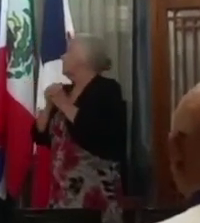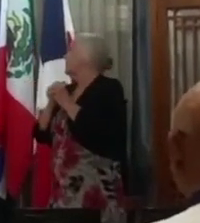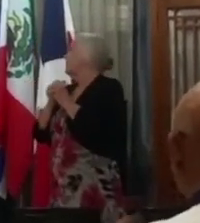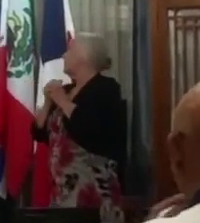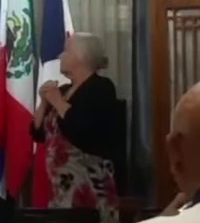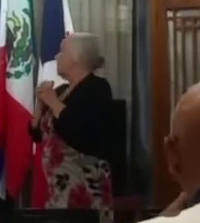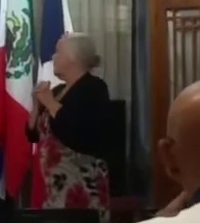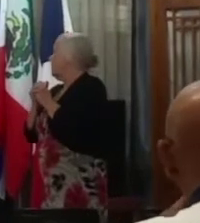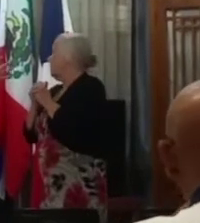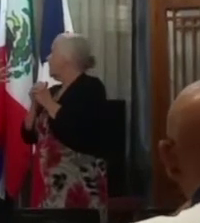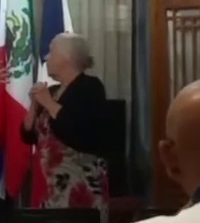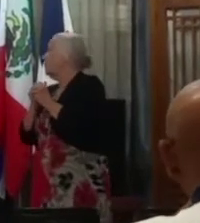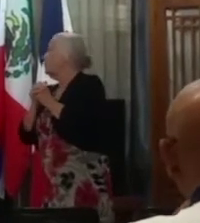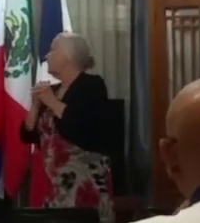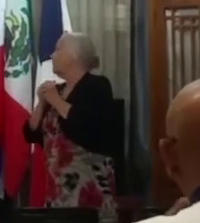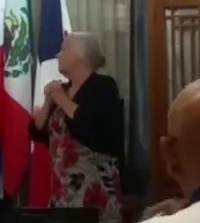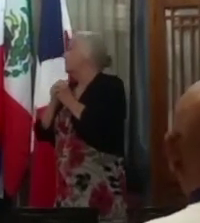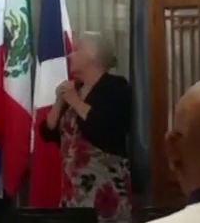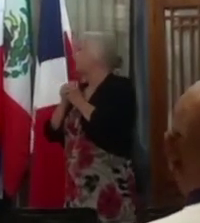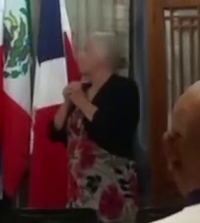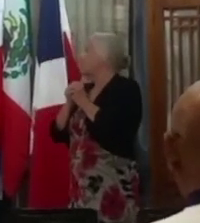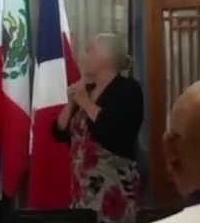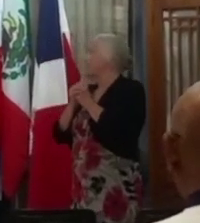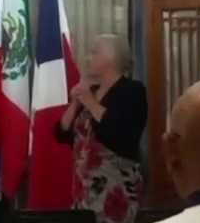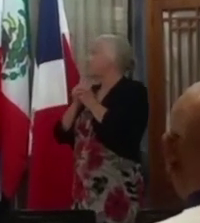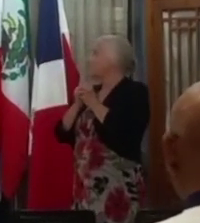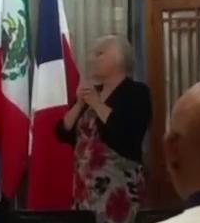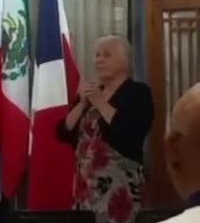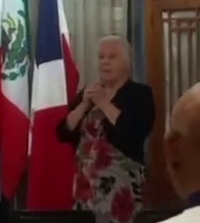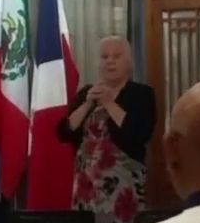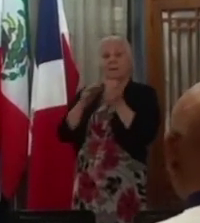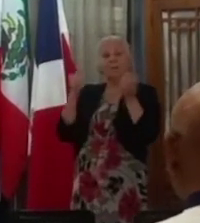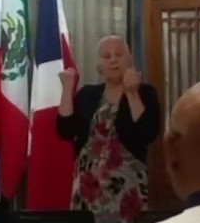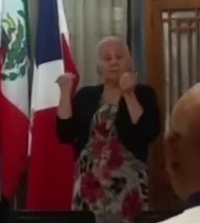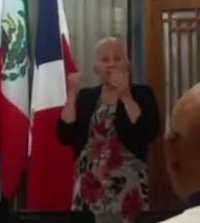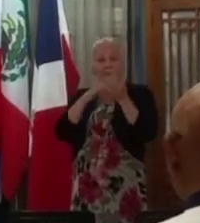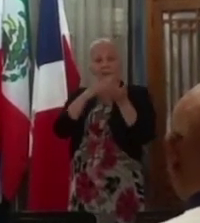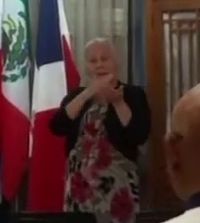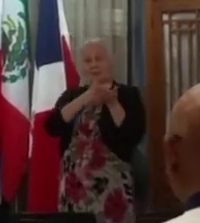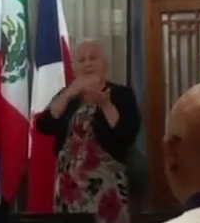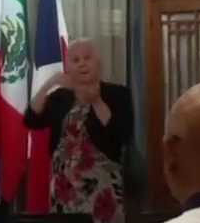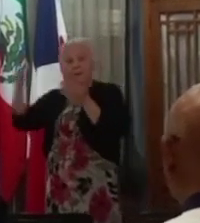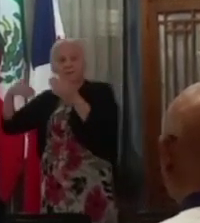Now when people at my church found out about my pending resignation,